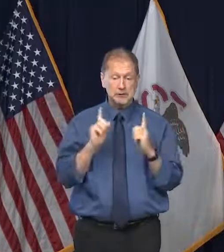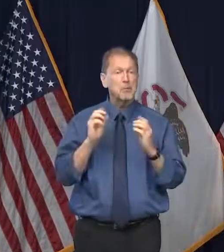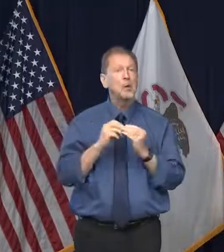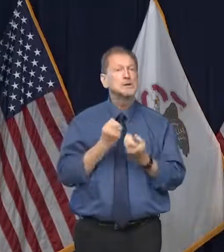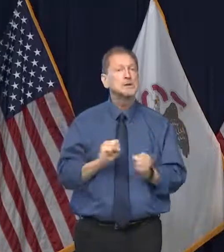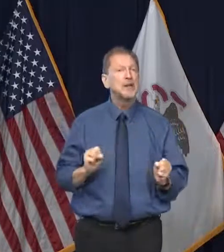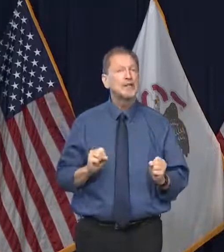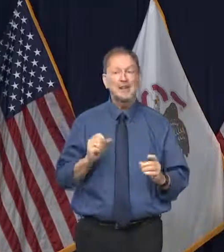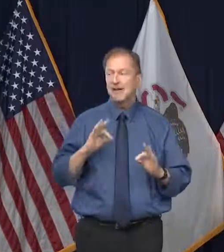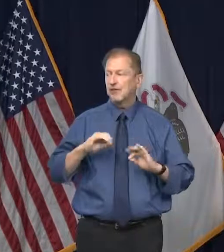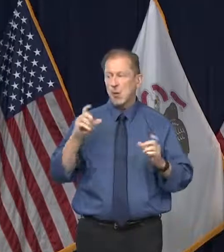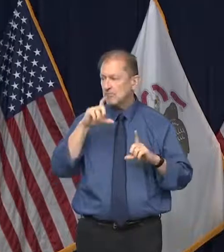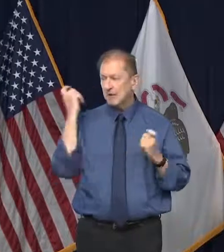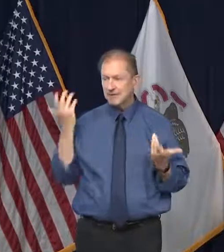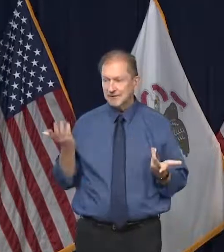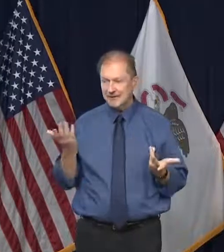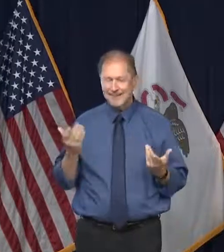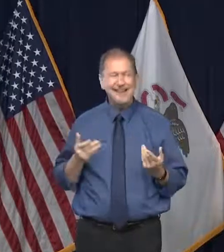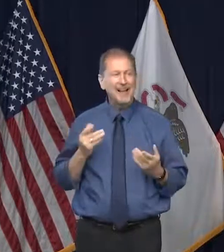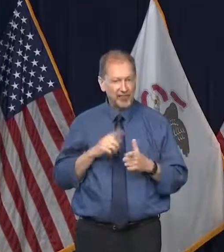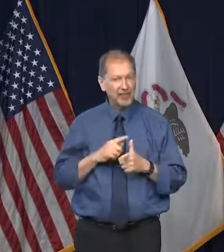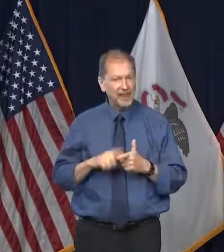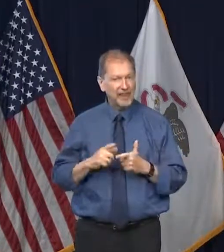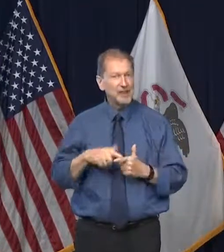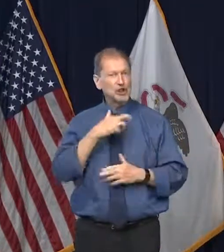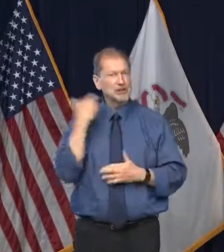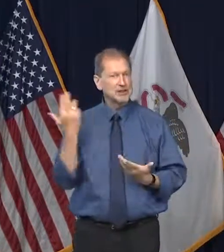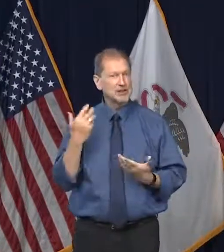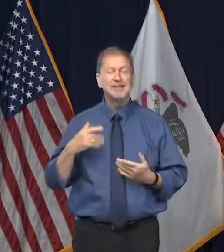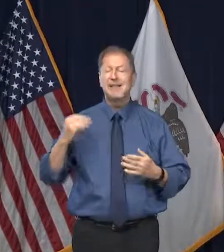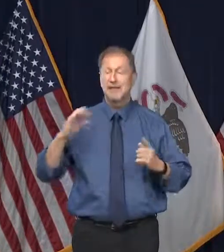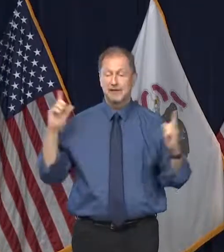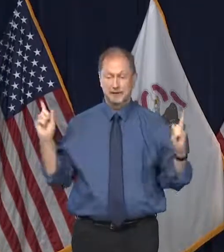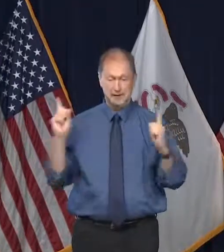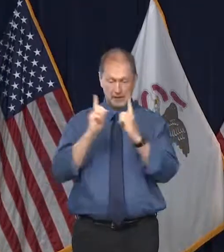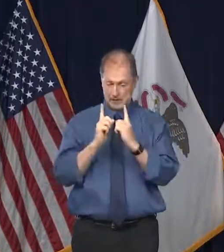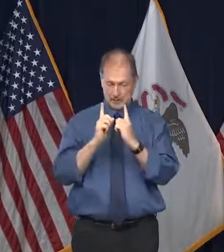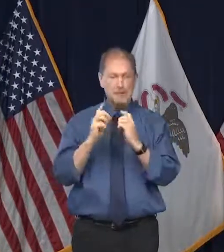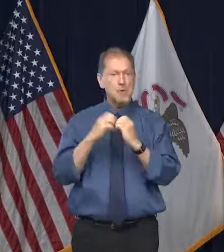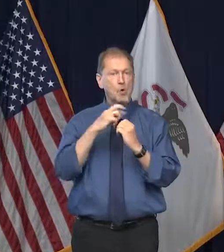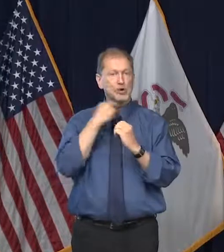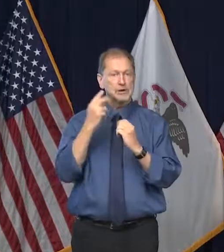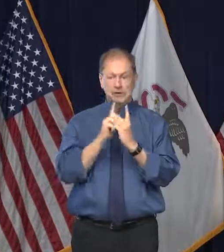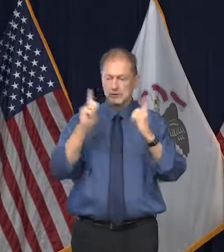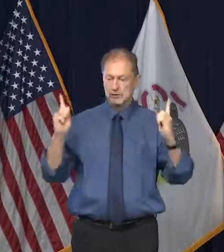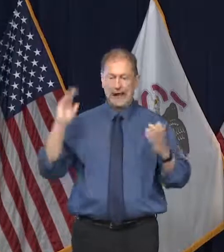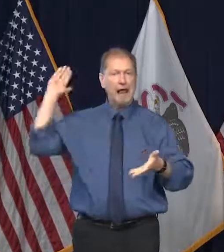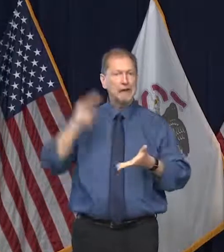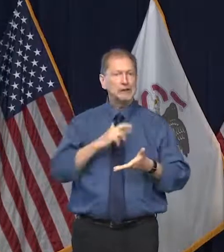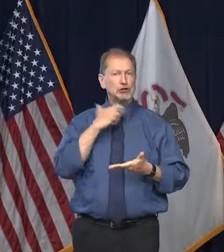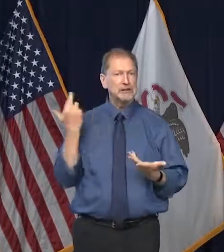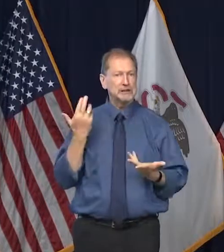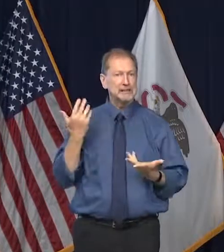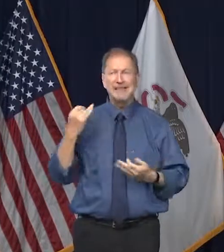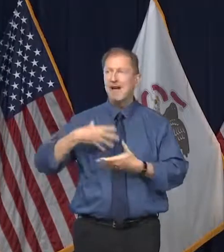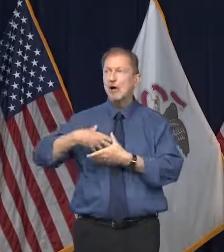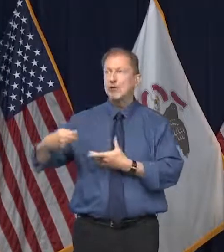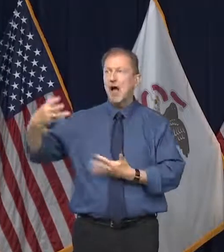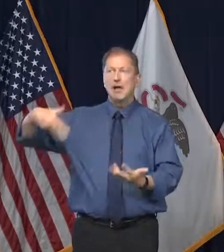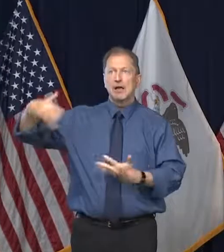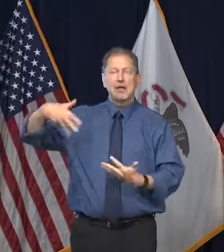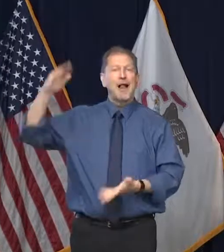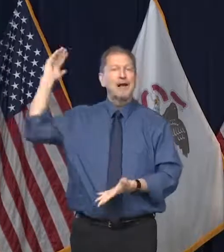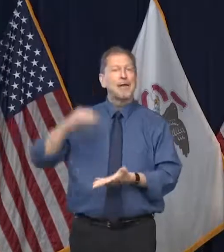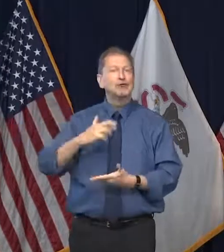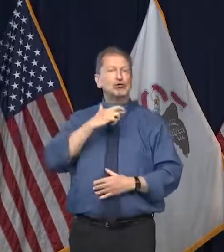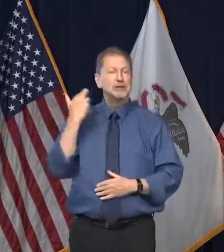distance from one another, those are all the things that affect whether the virus is going to be spread, whether you're indoors in greater numbers than you